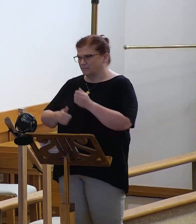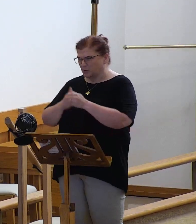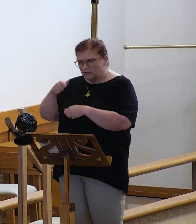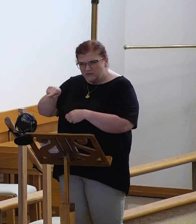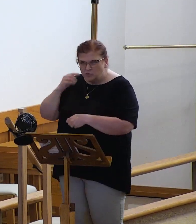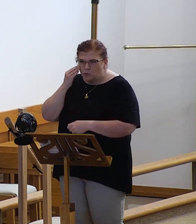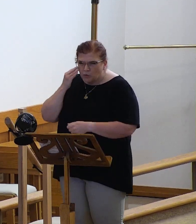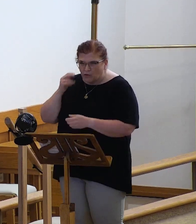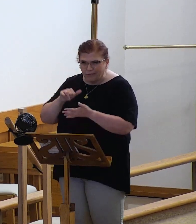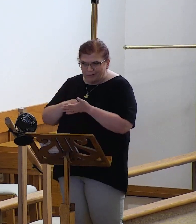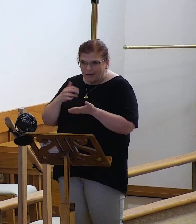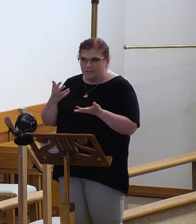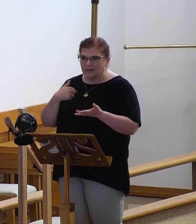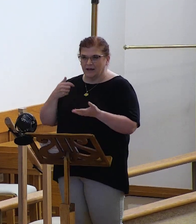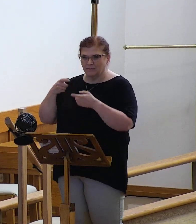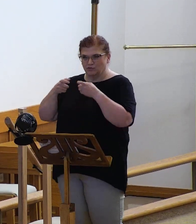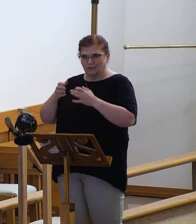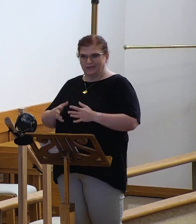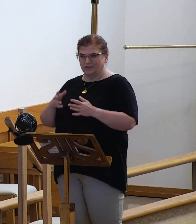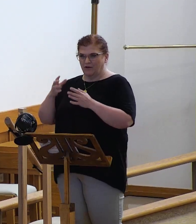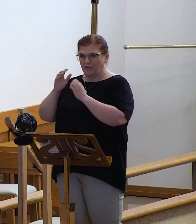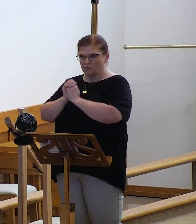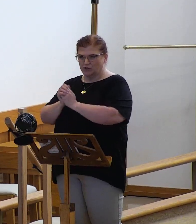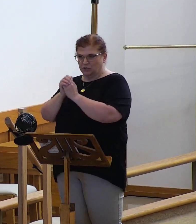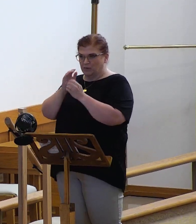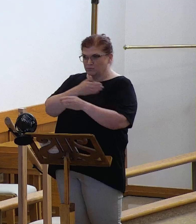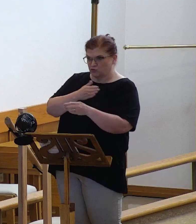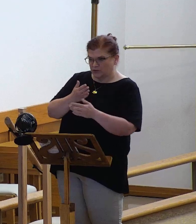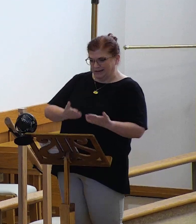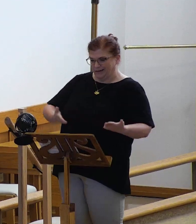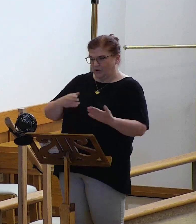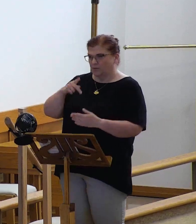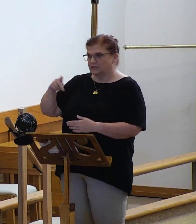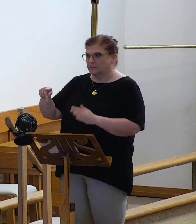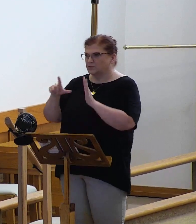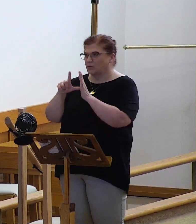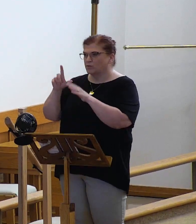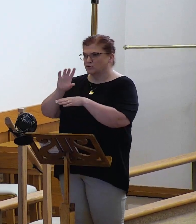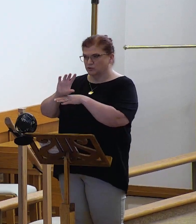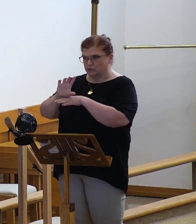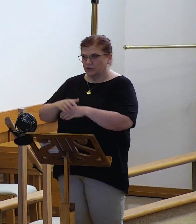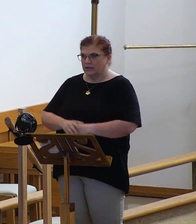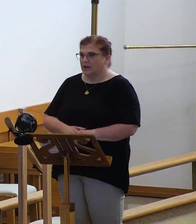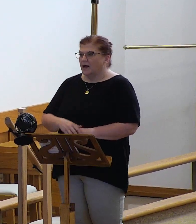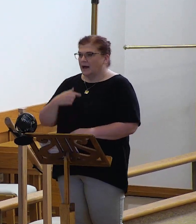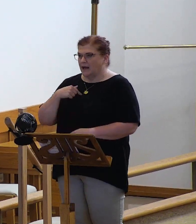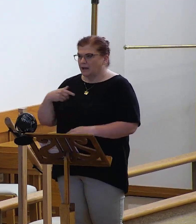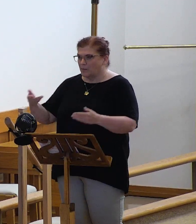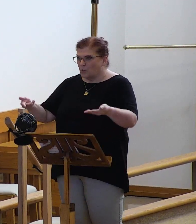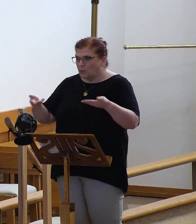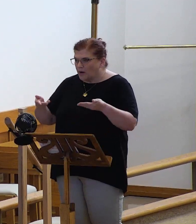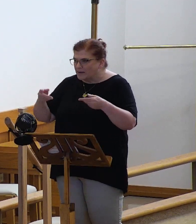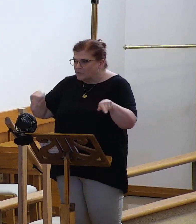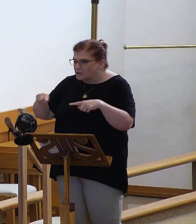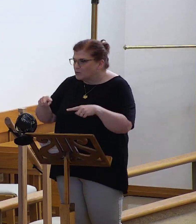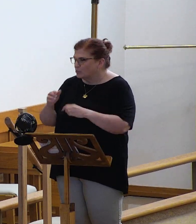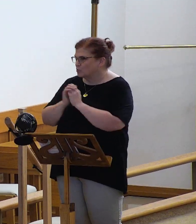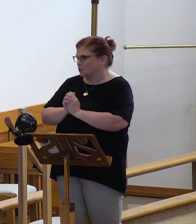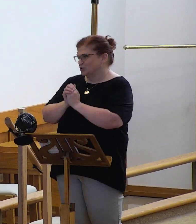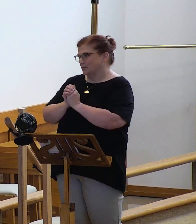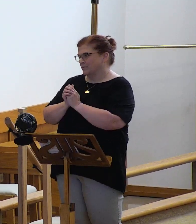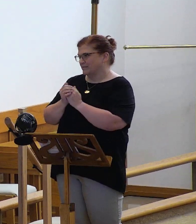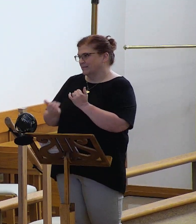are aware. I am the Director of Worship and Music here at Prince of Peace Lutheran Church, and I am welcoming you to worship this